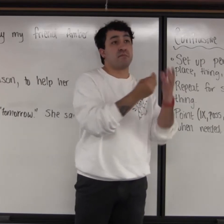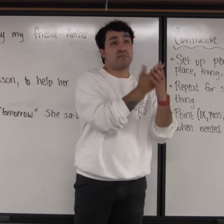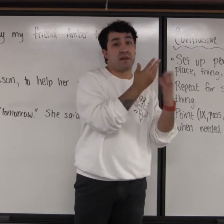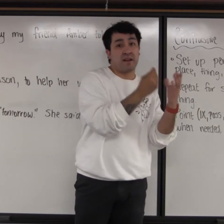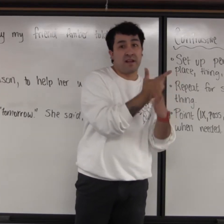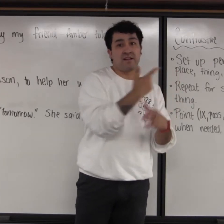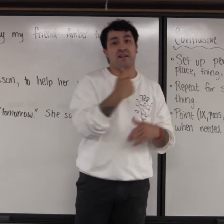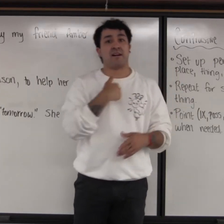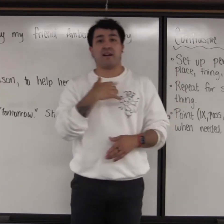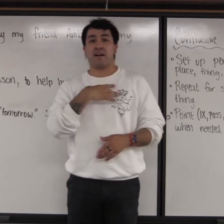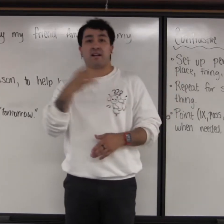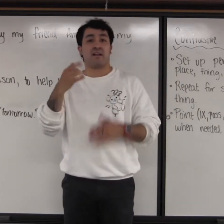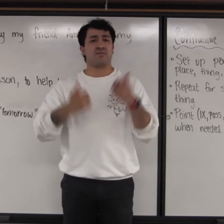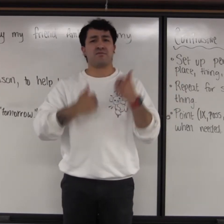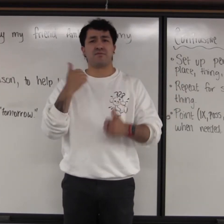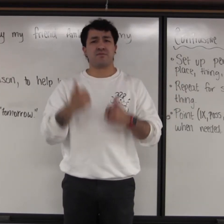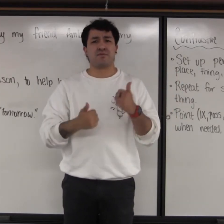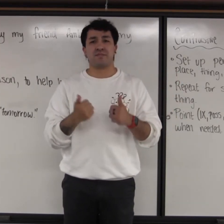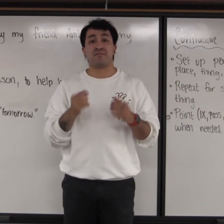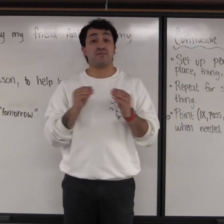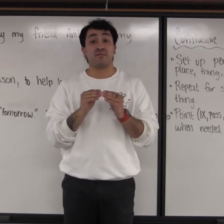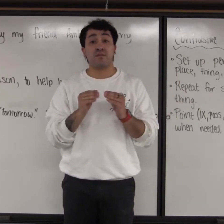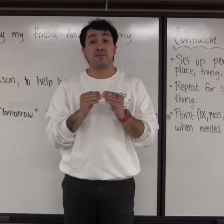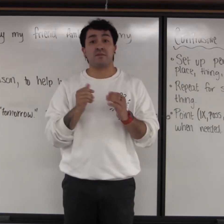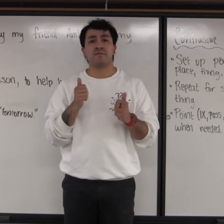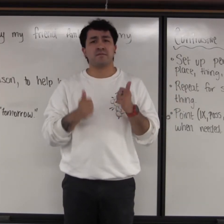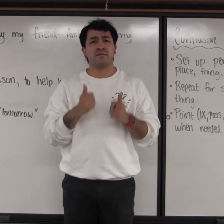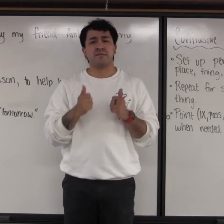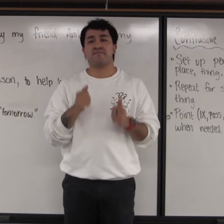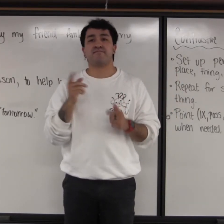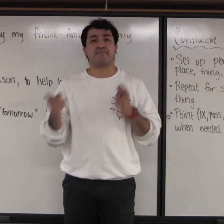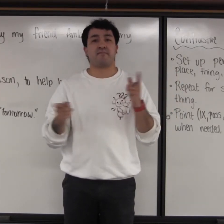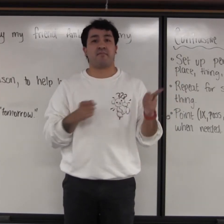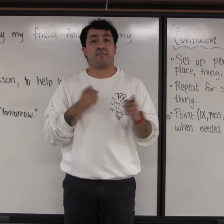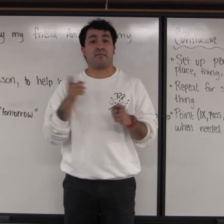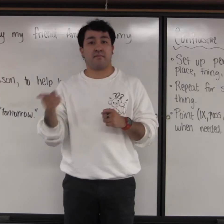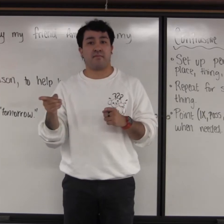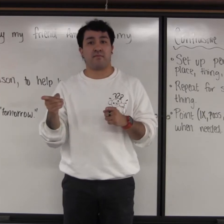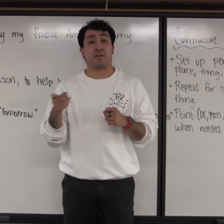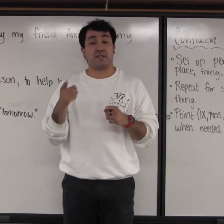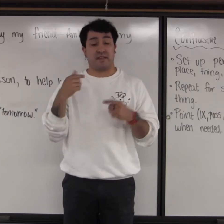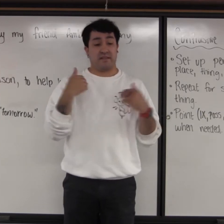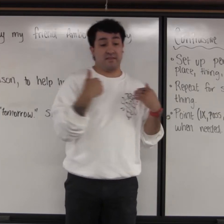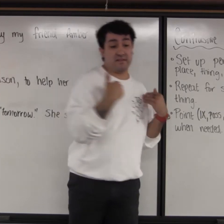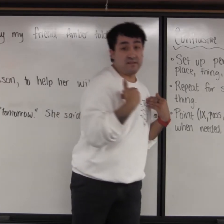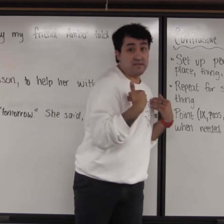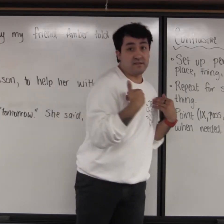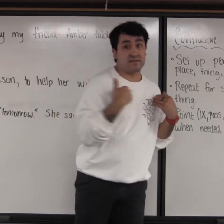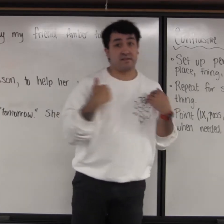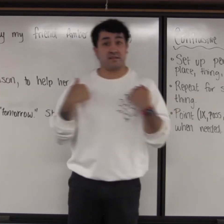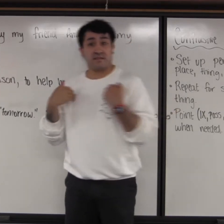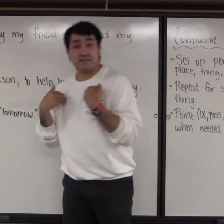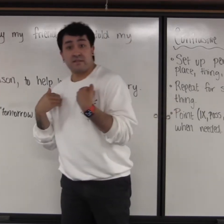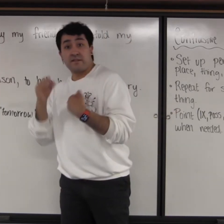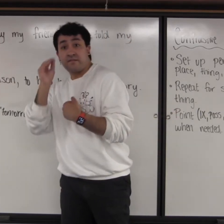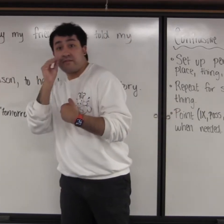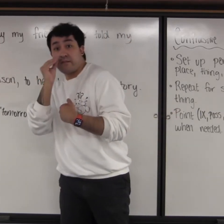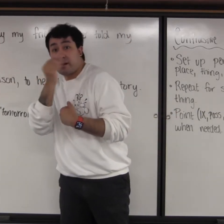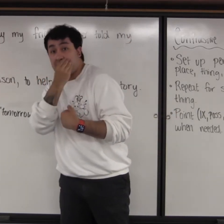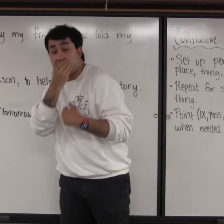flowers here and there's plants there. Which one do I like more? Flowers, right? So that was role shifting. When I